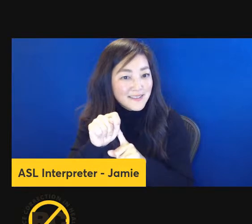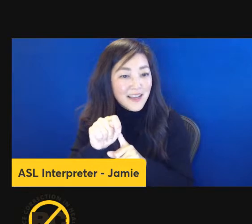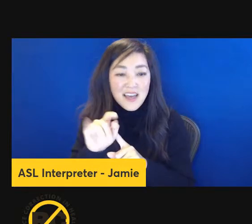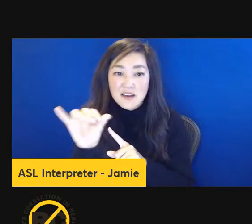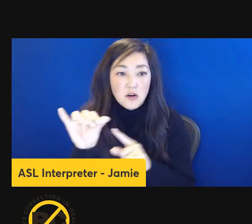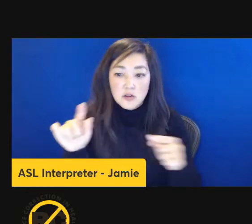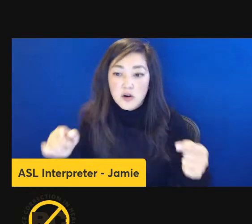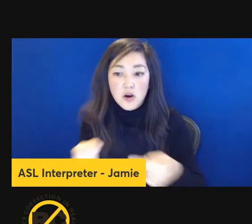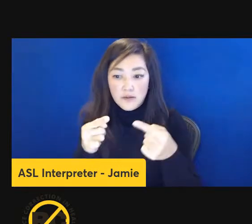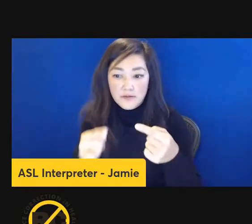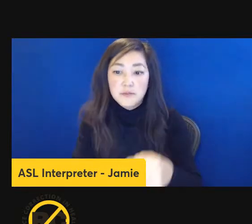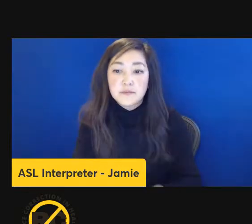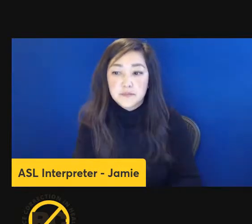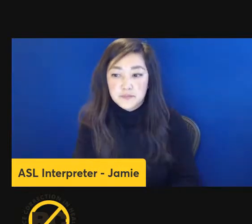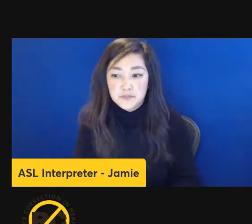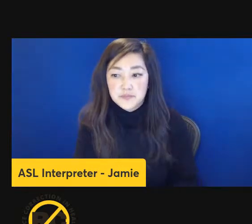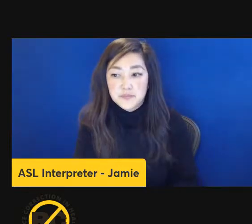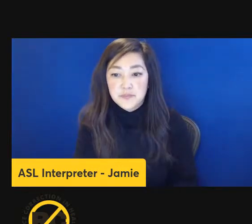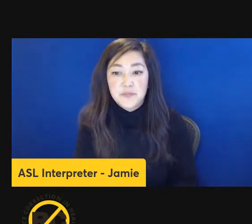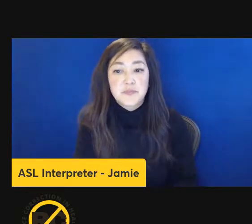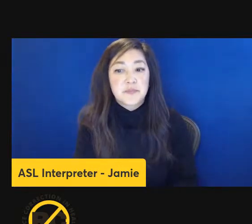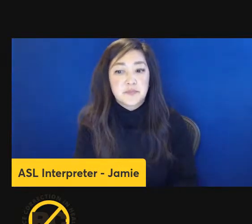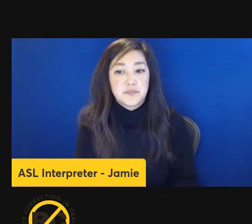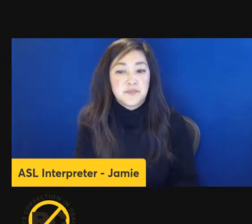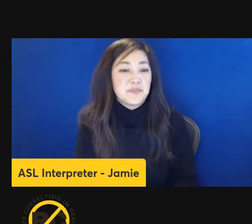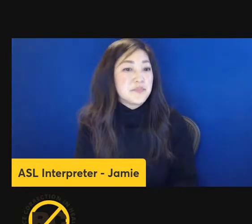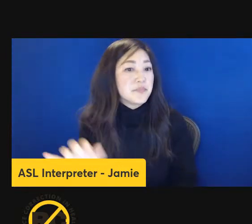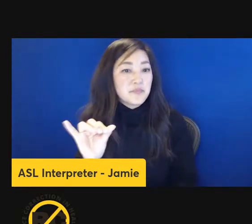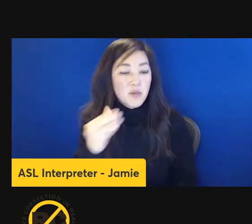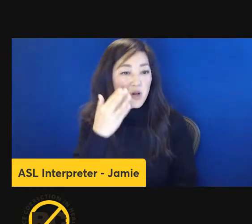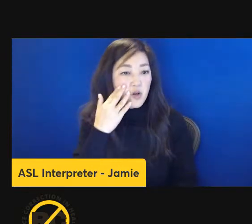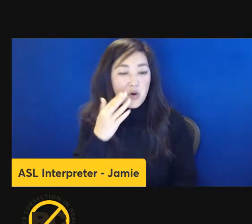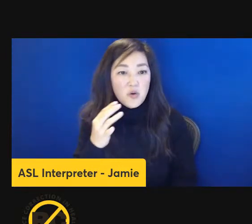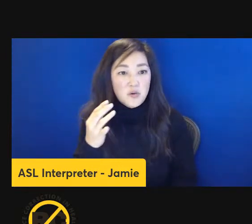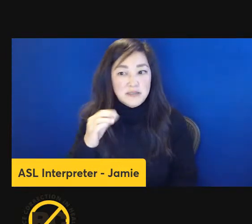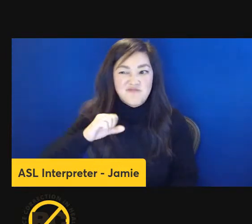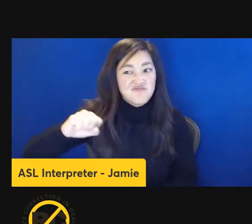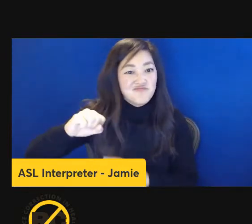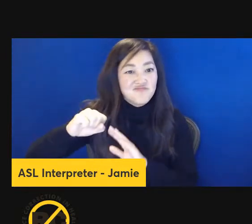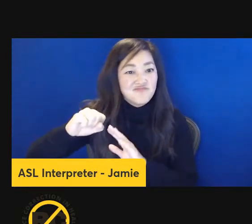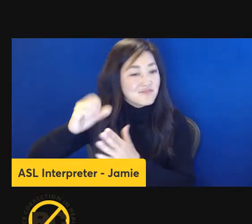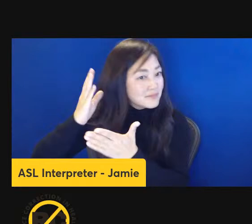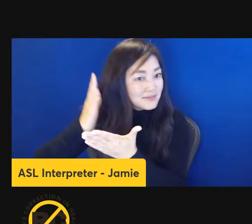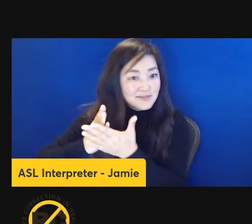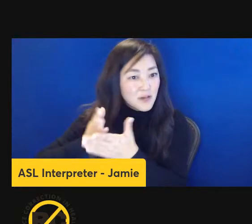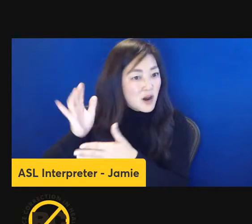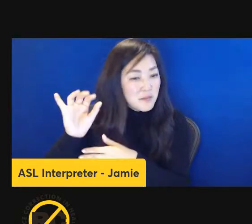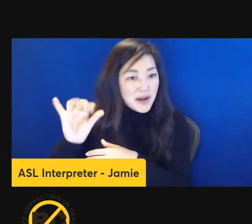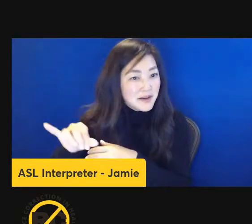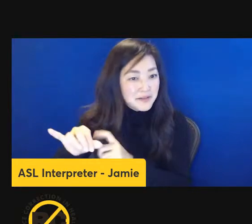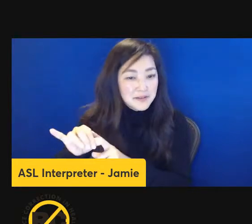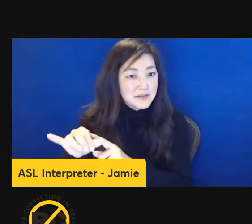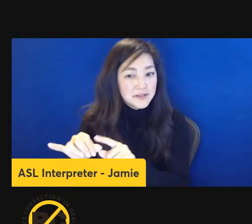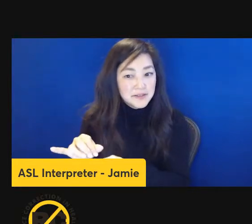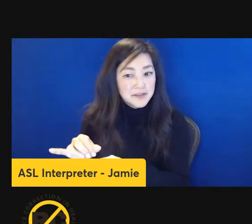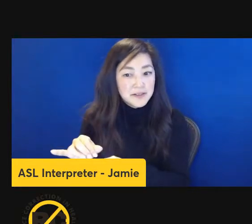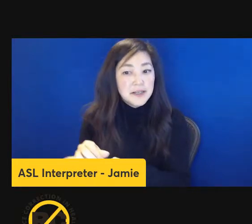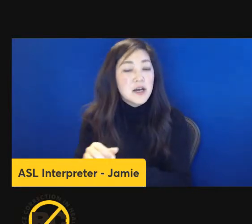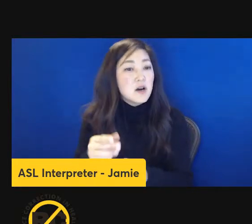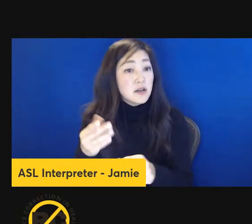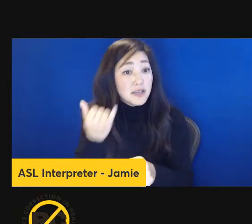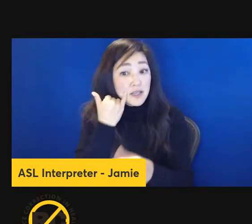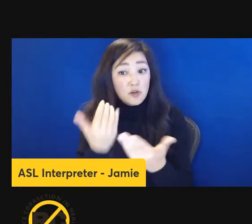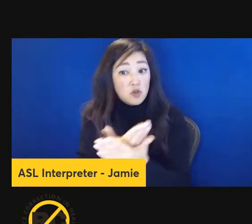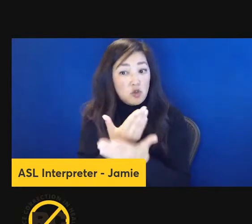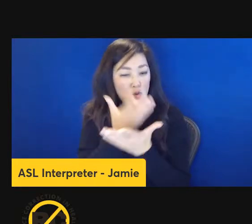harmful. I also know there's no more time for resistance. For those of us who are new to this information,